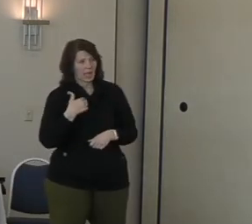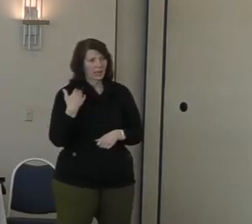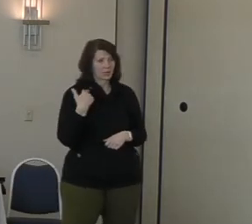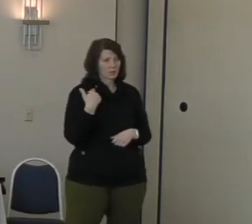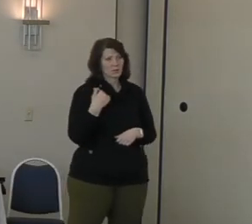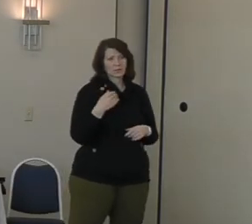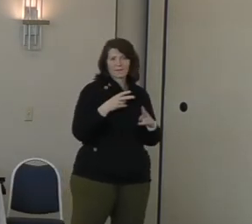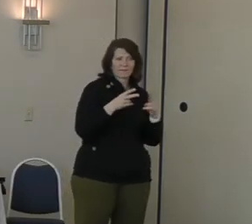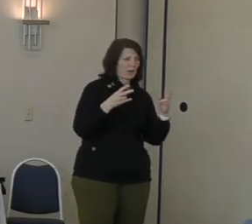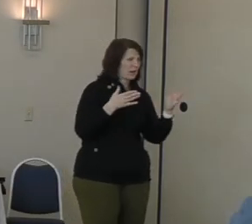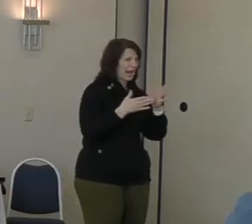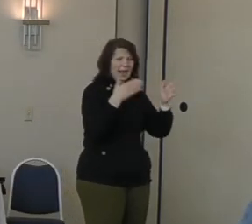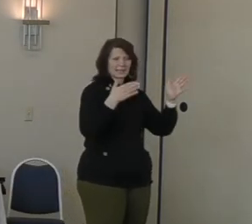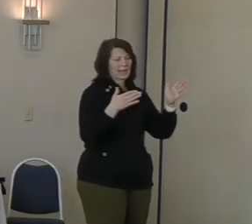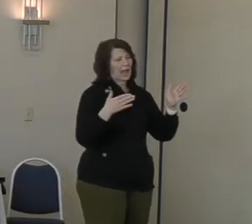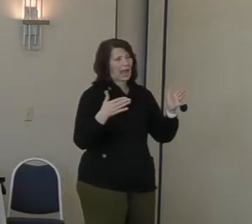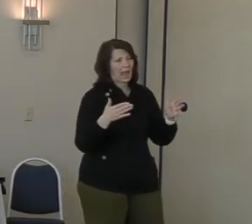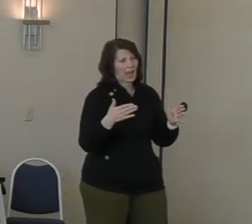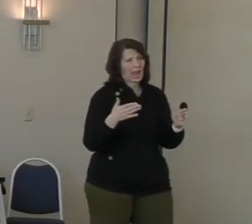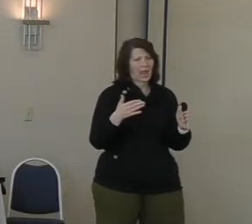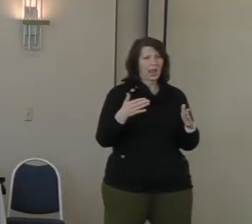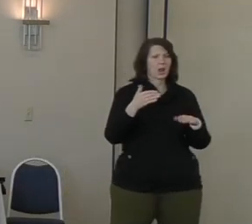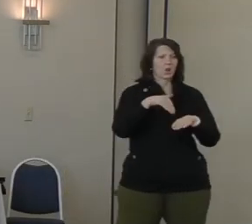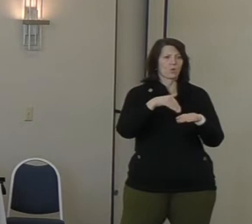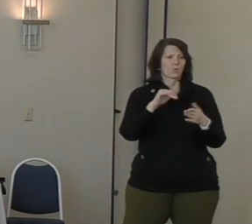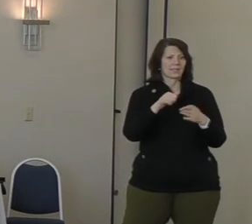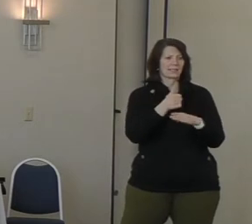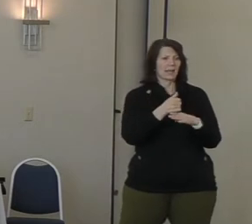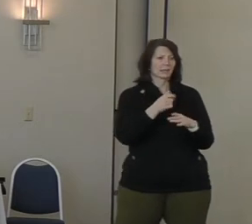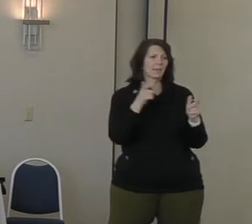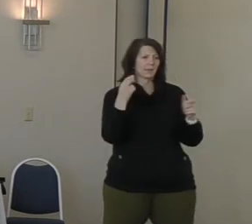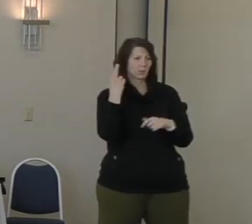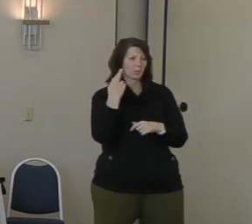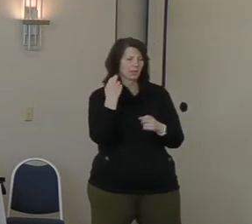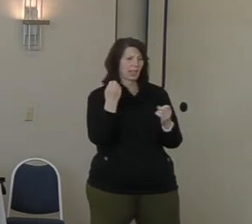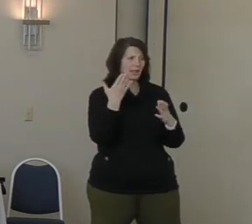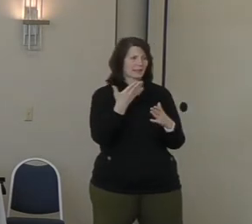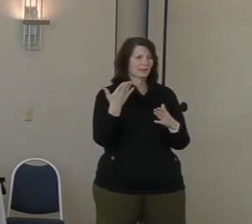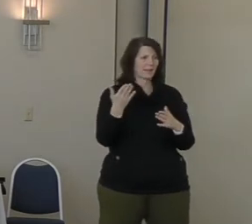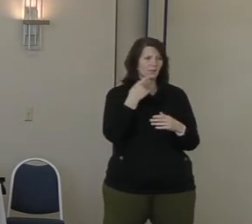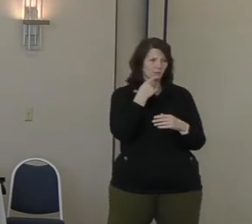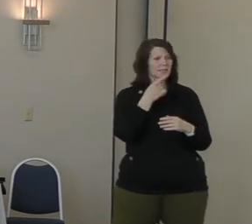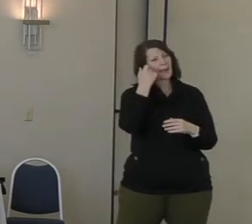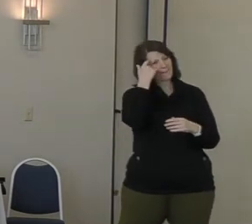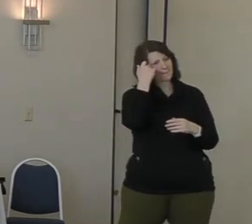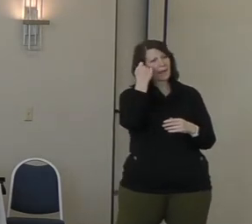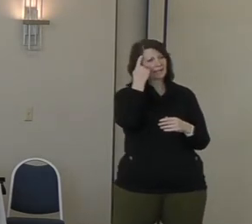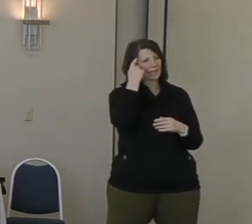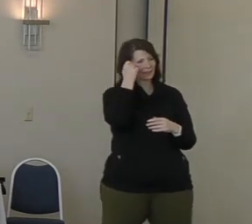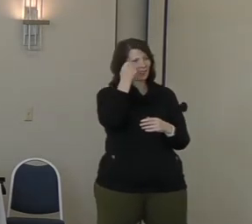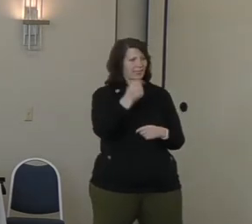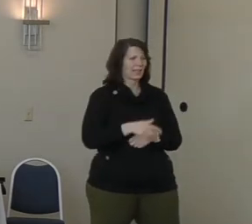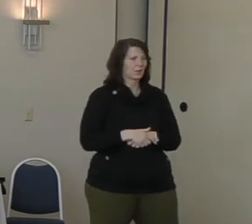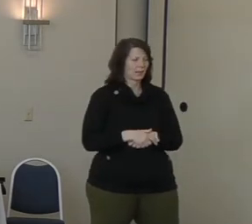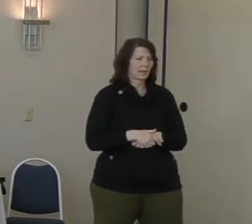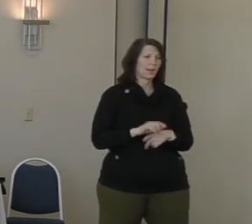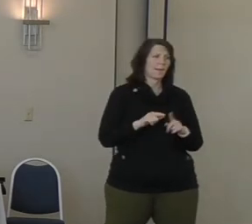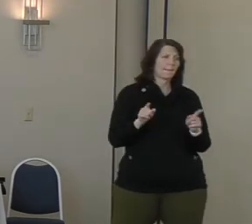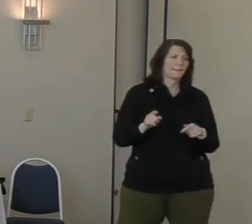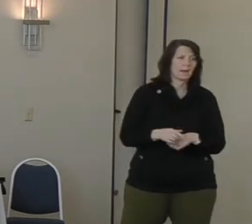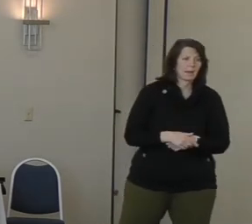very anti these things, and the big reason for me is a lot of the stuff you say makes sense in theory,